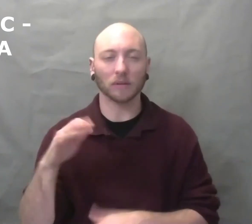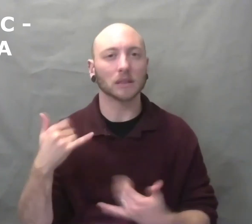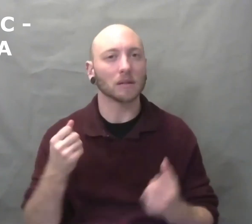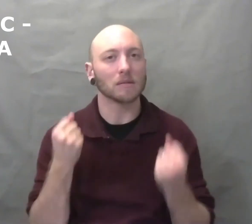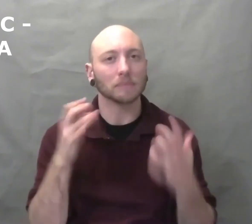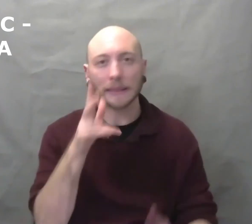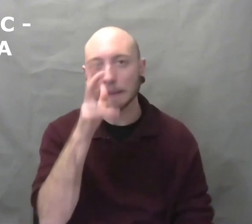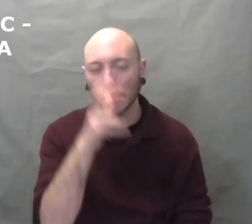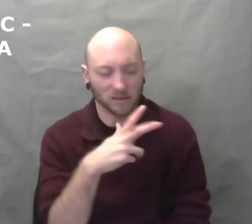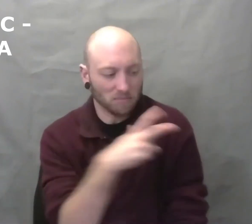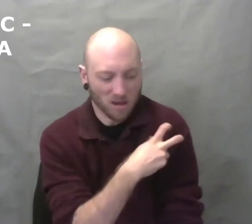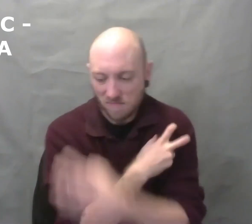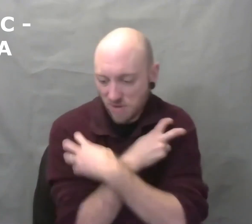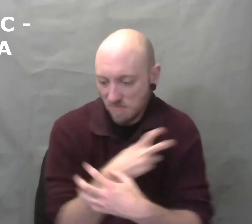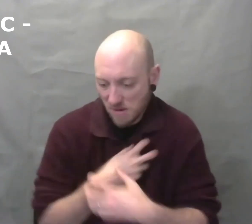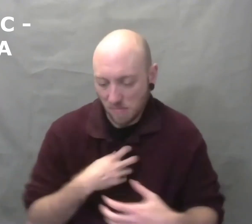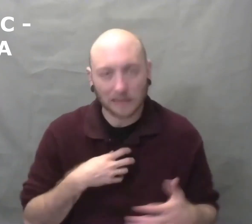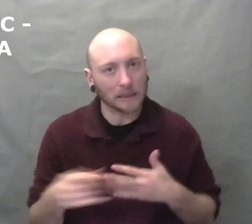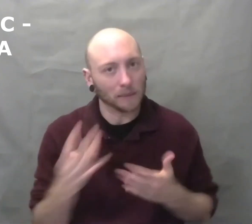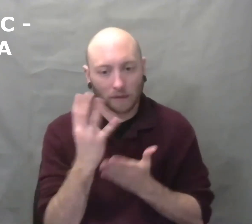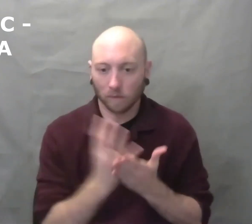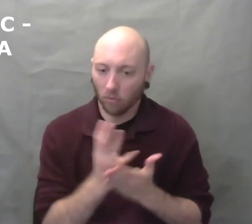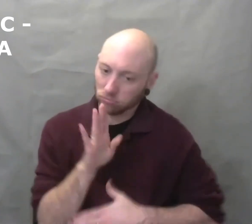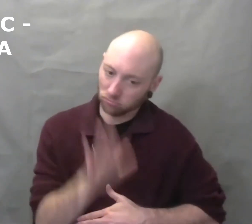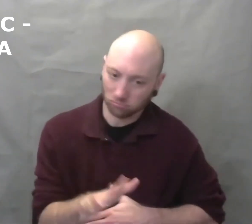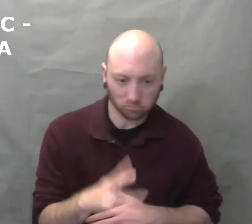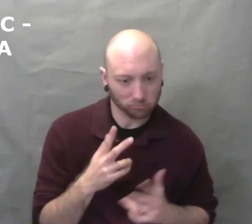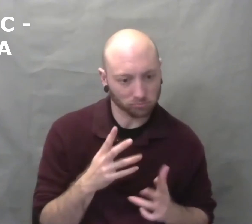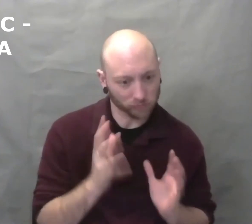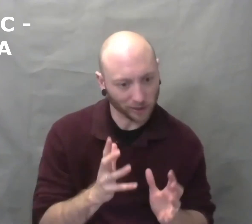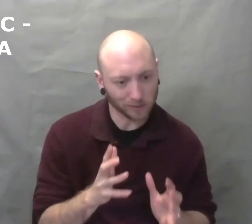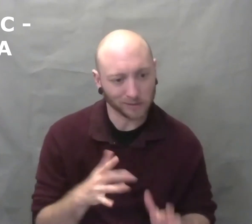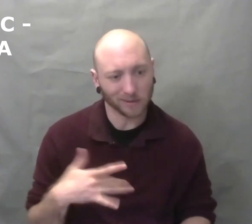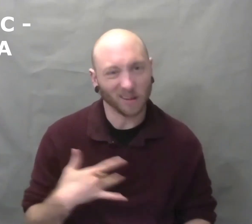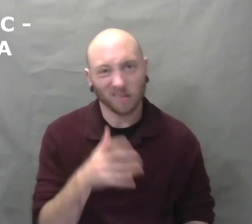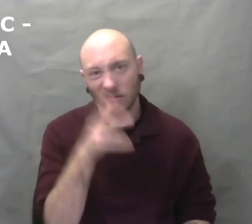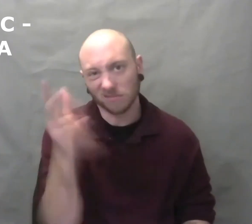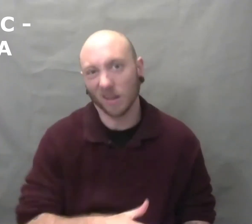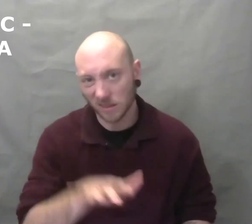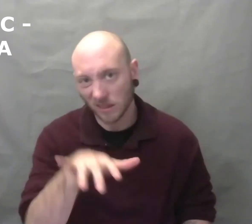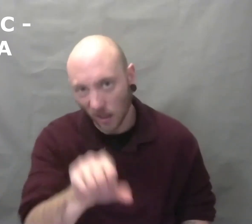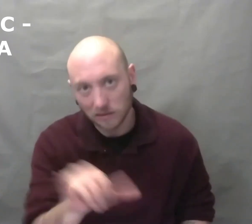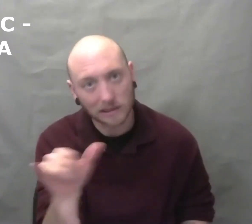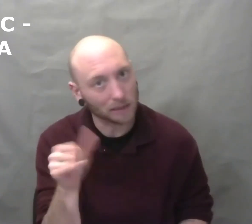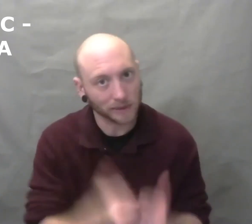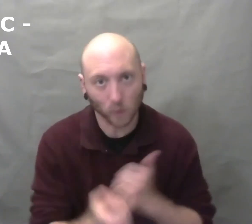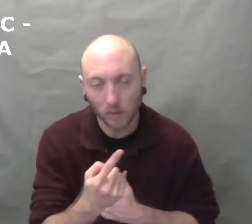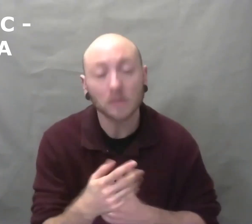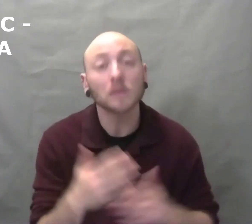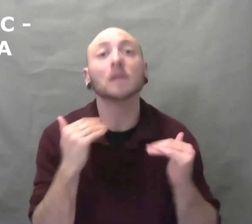there. But I did it, you know. I felt like shit, like everybody else. And I did what he said when we do step 6, put your book on the shelf